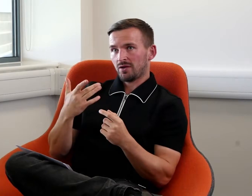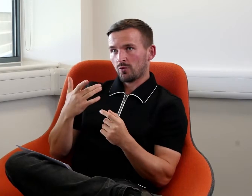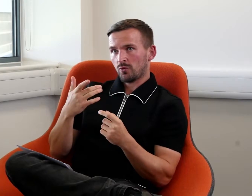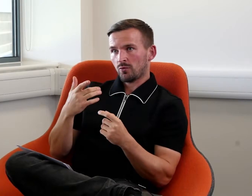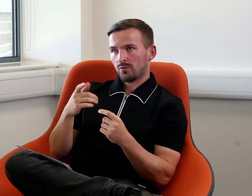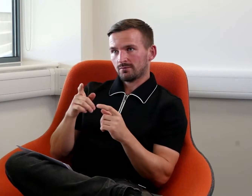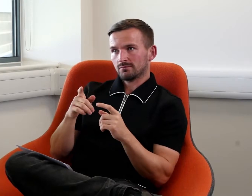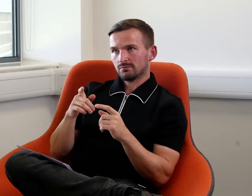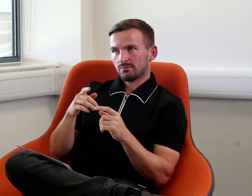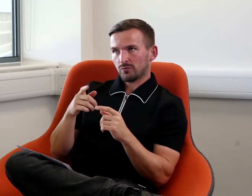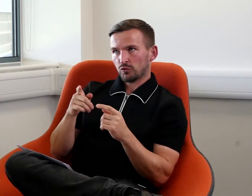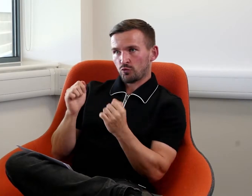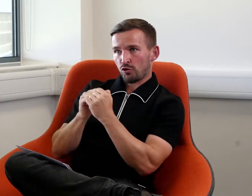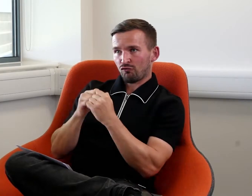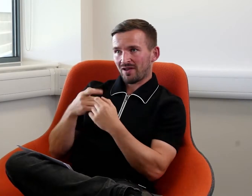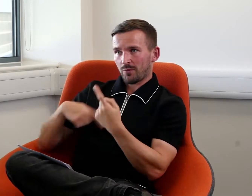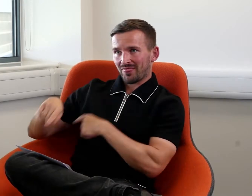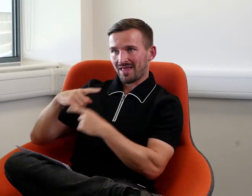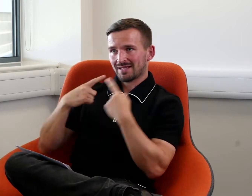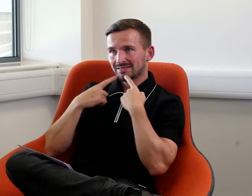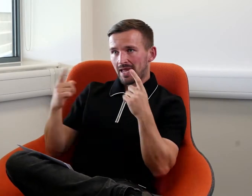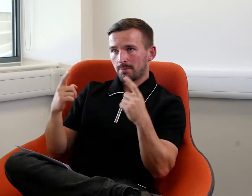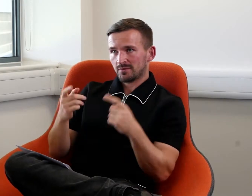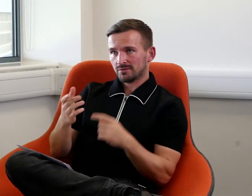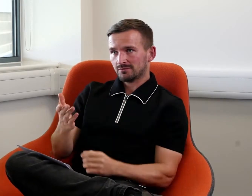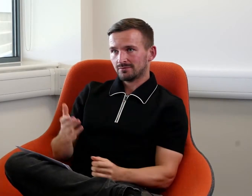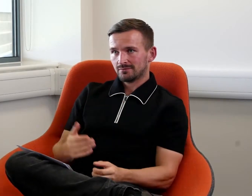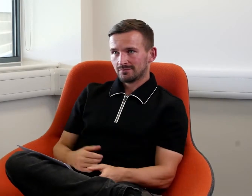information isn't out there in BSL. Would you agree with that statement?